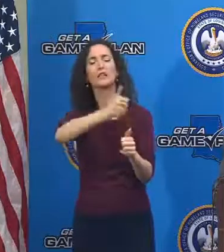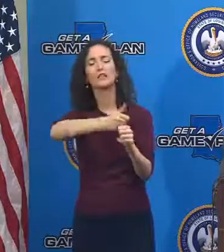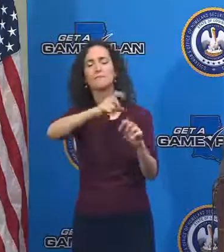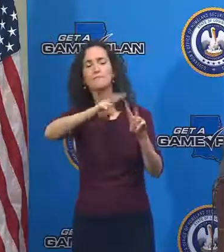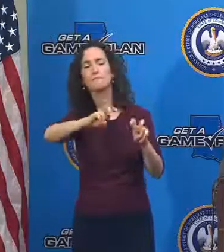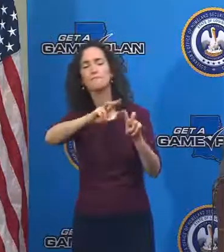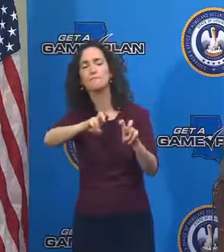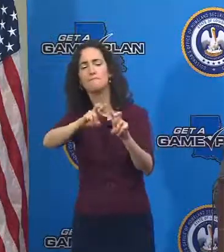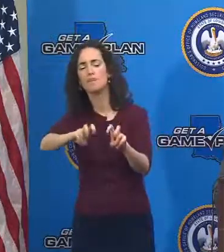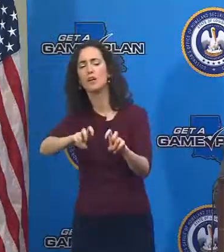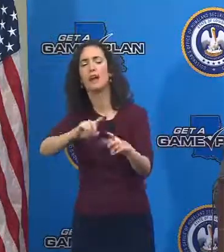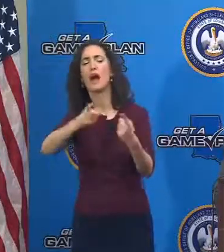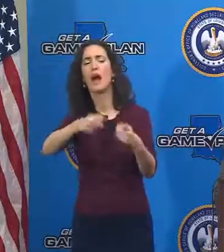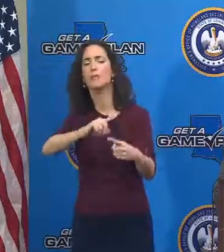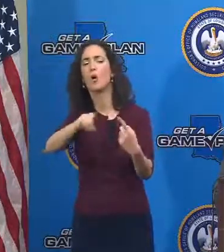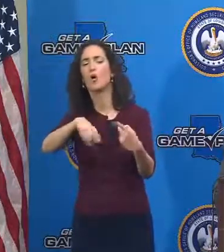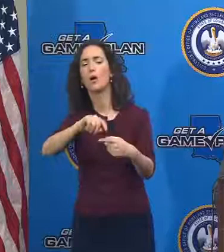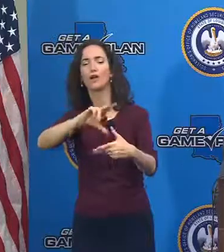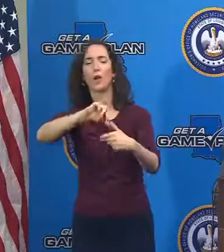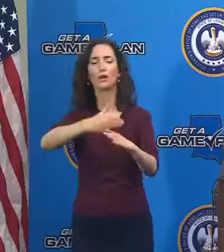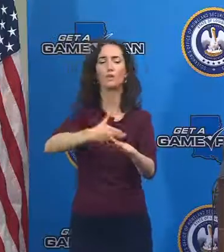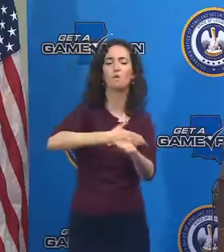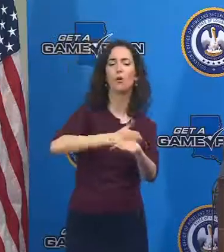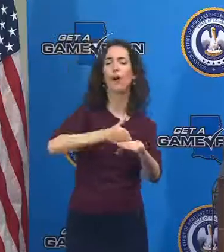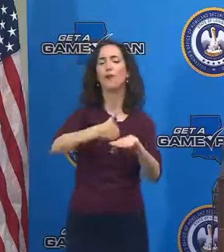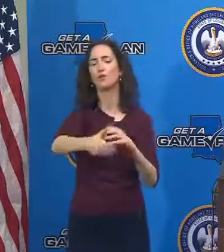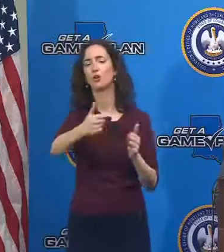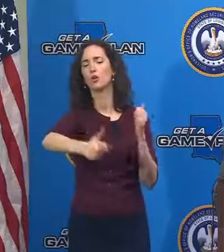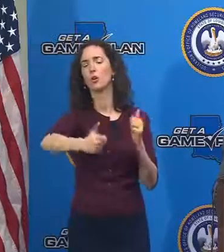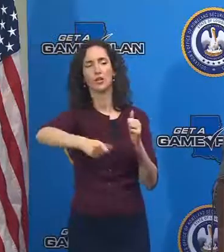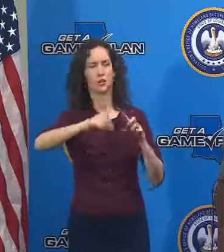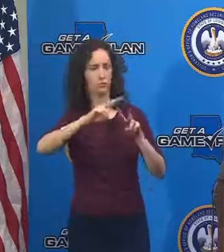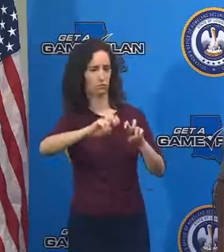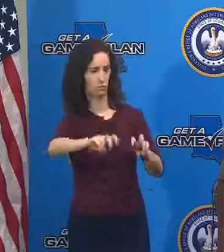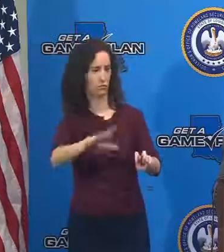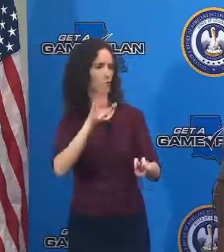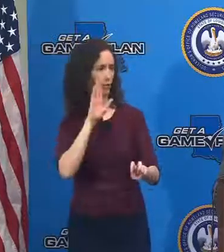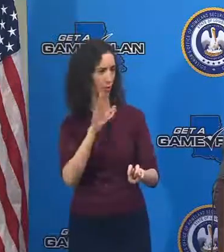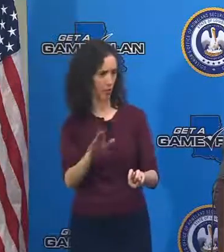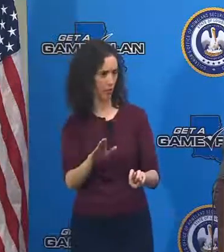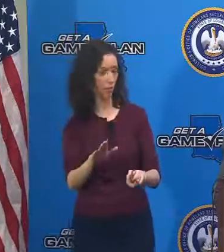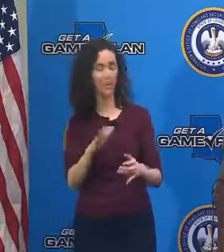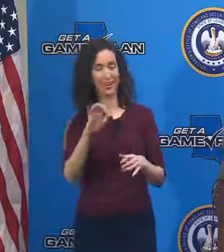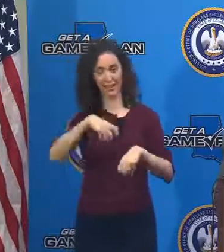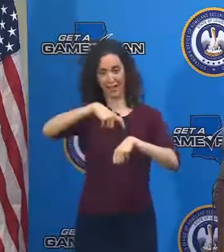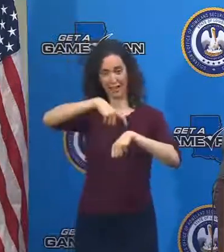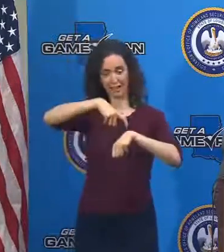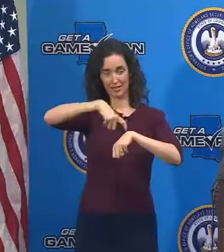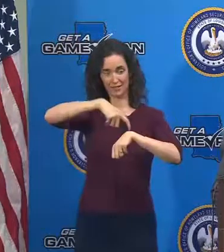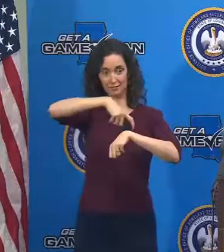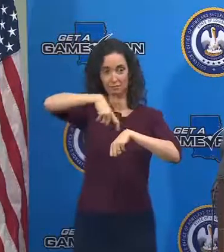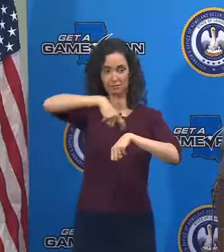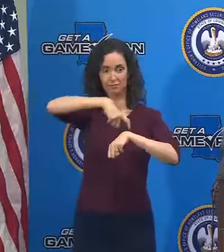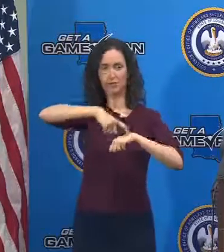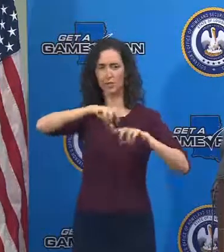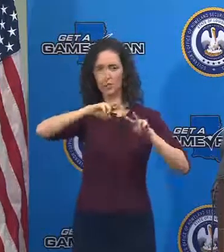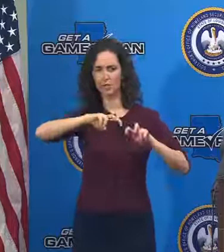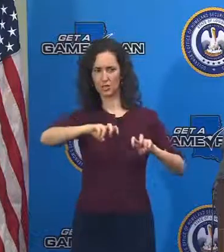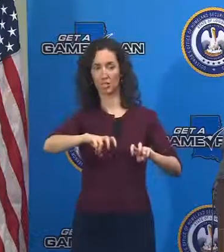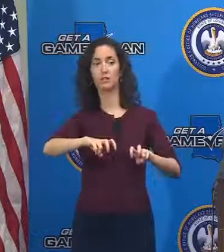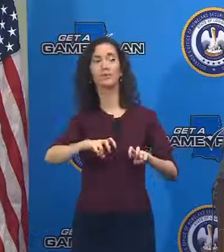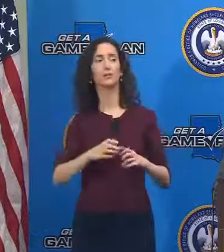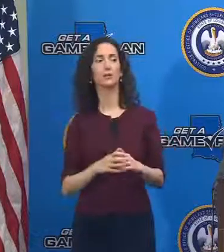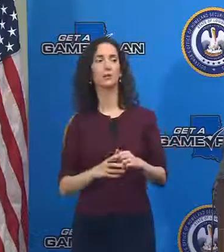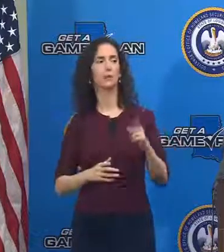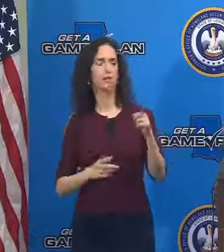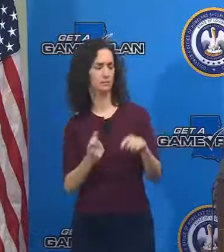were pre-landfall, and we will put just as much effort into that section of time as we did for the post-landfall time.